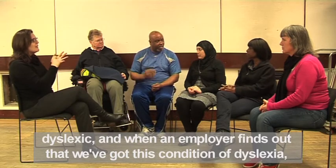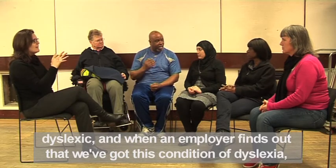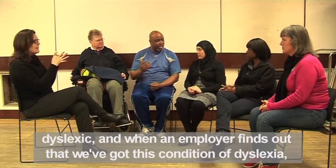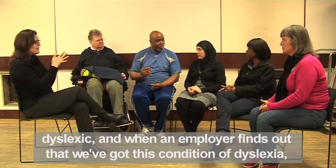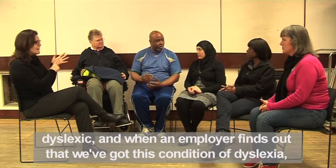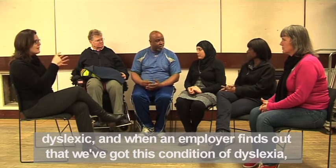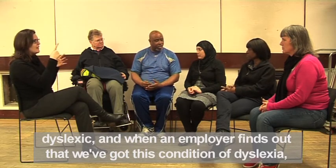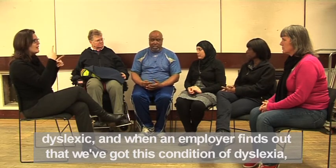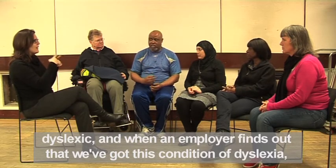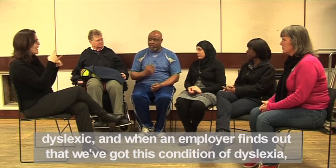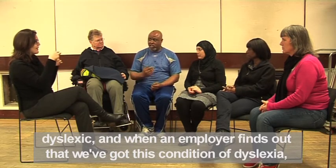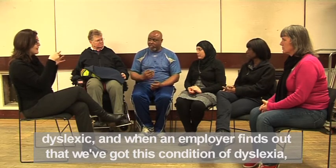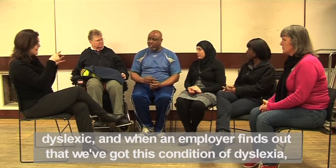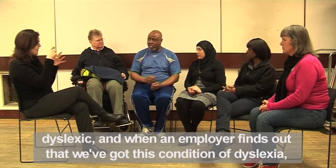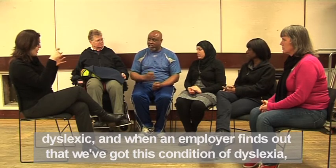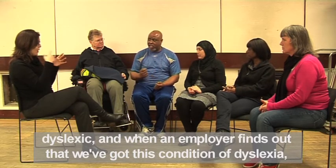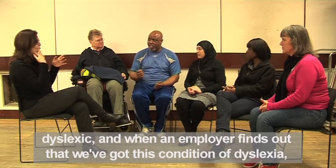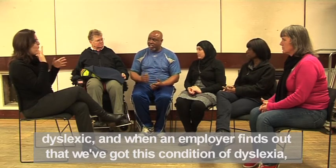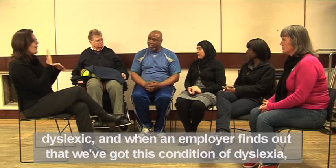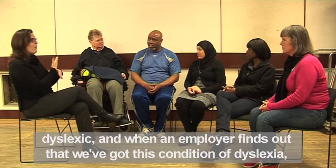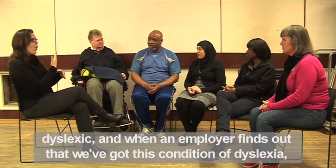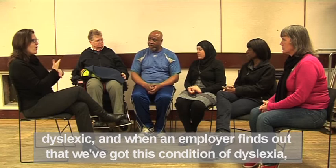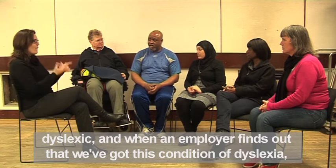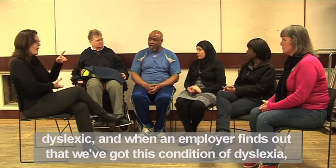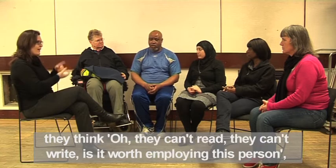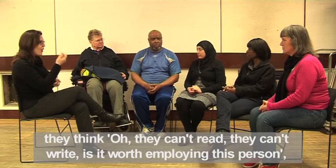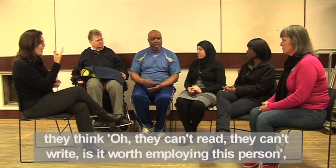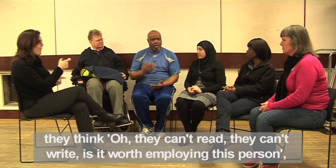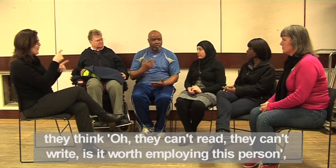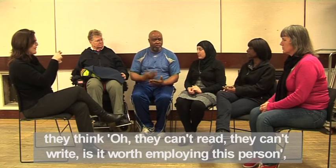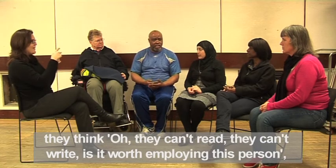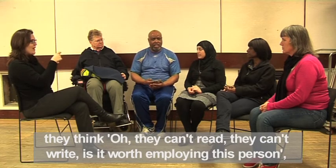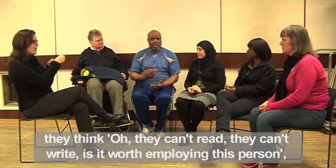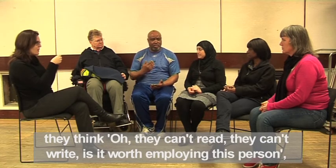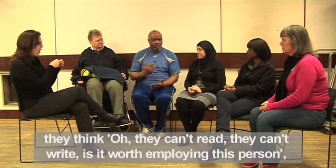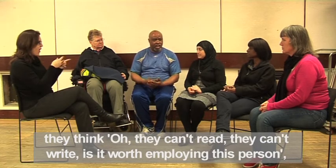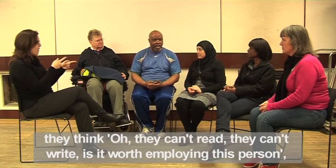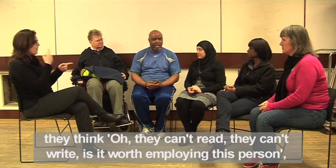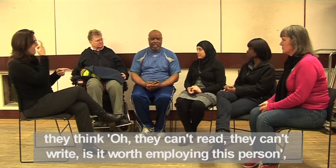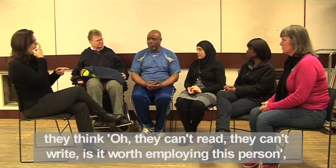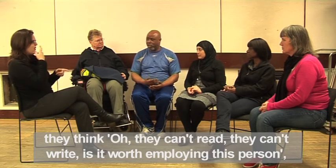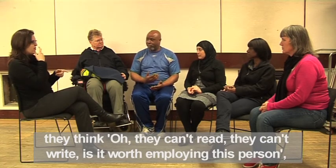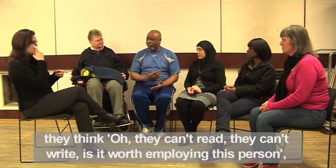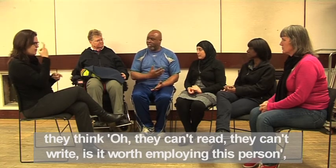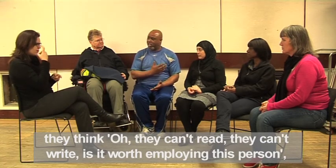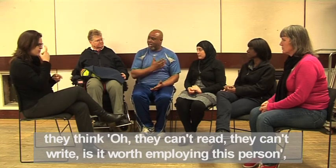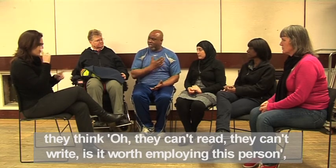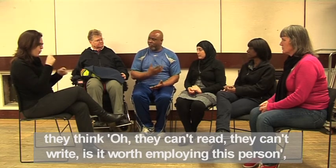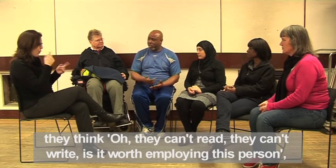out that we've got this condition of dyslexia, they think, oh, they can't read, they can't write, is it worth employing